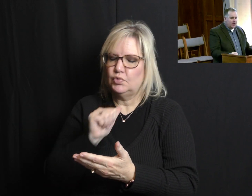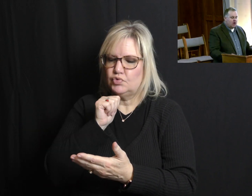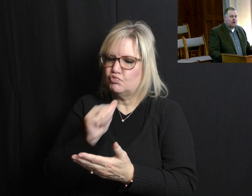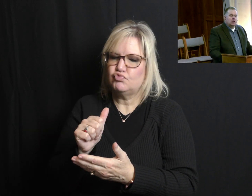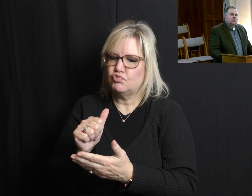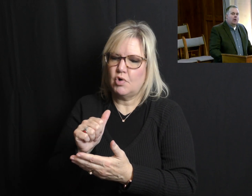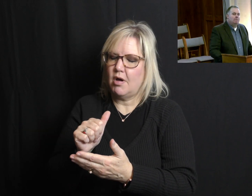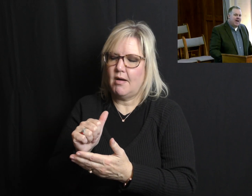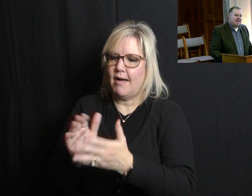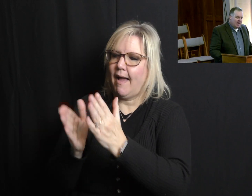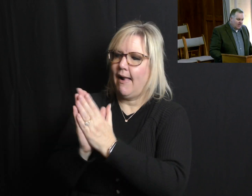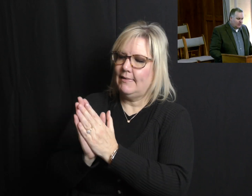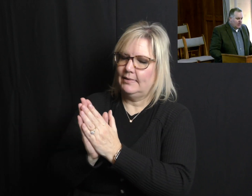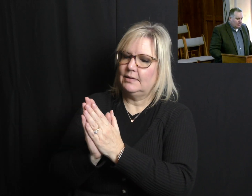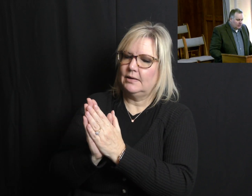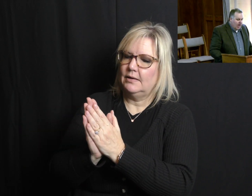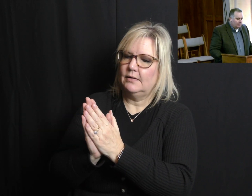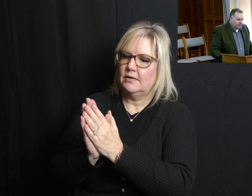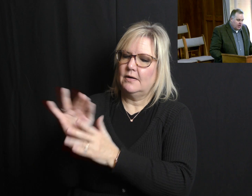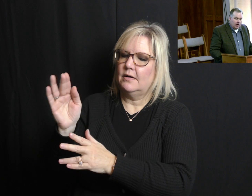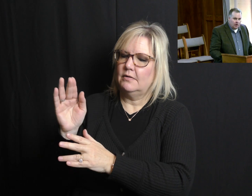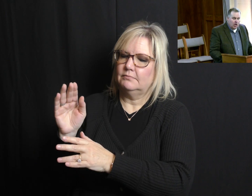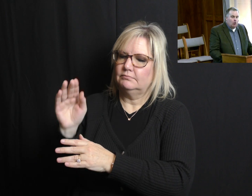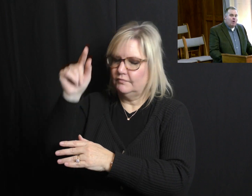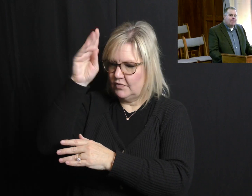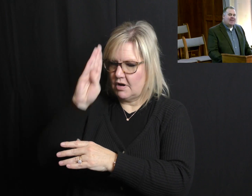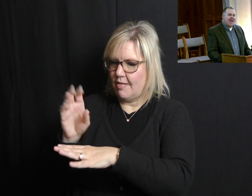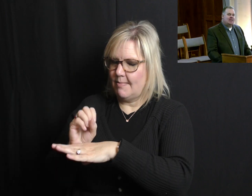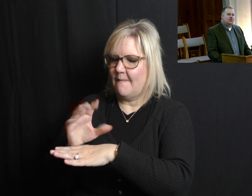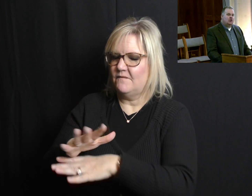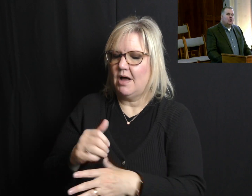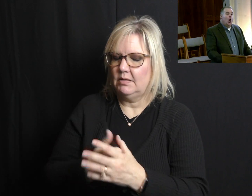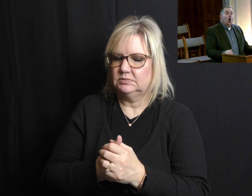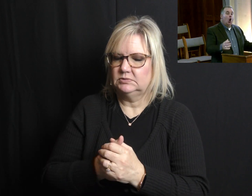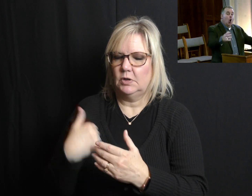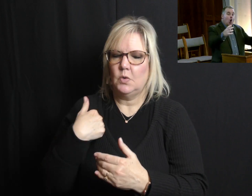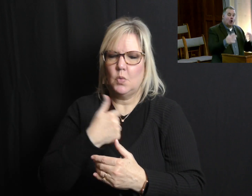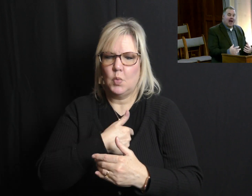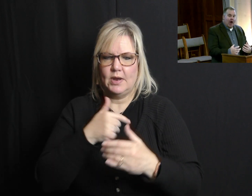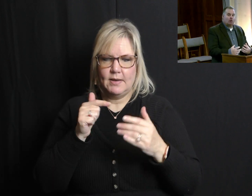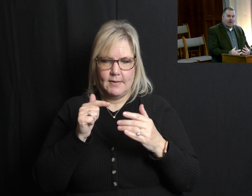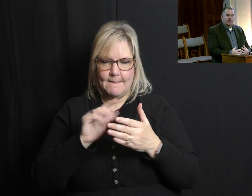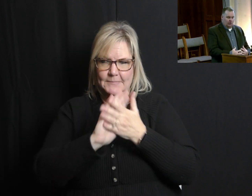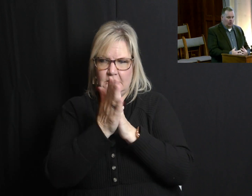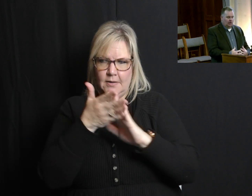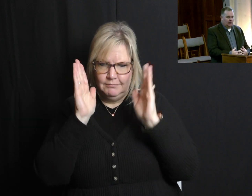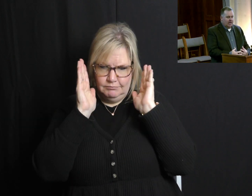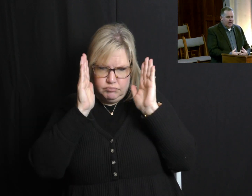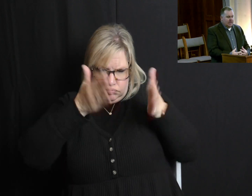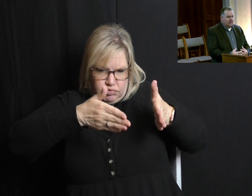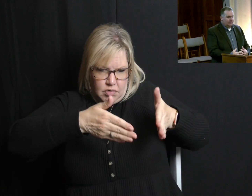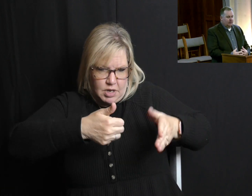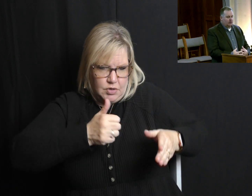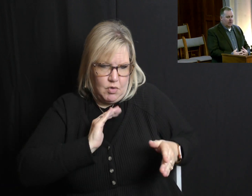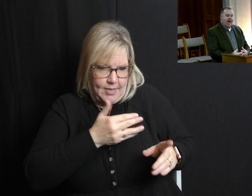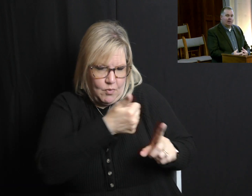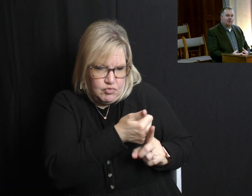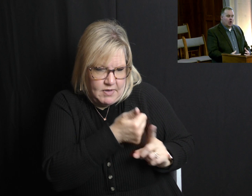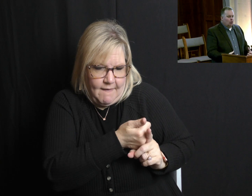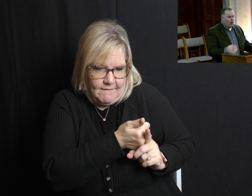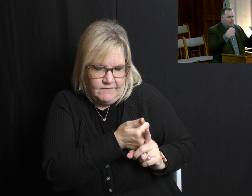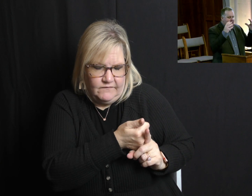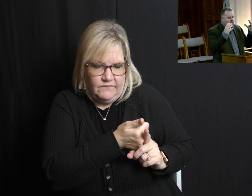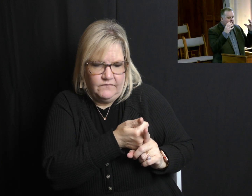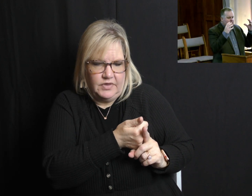our fear to make us self-centered. We began to hoard our resources in difficult